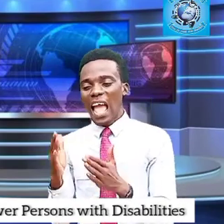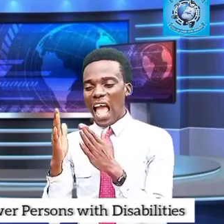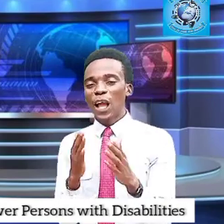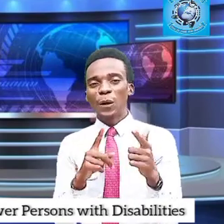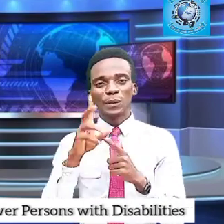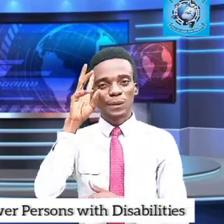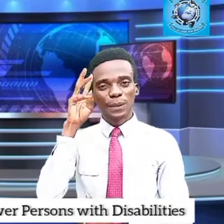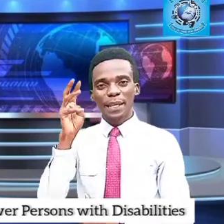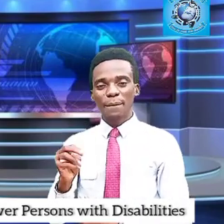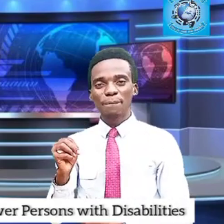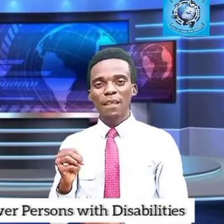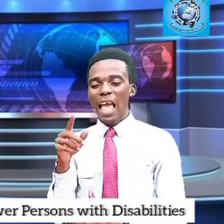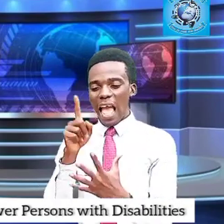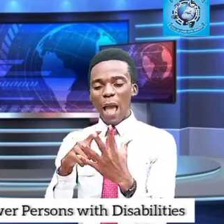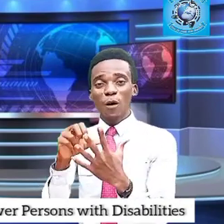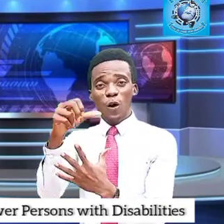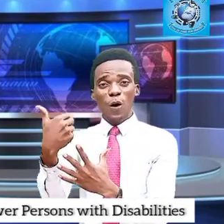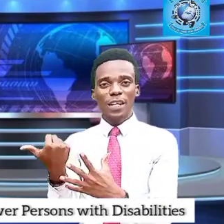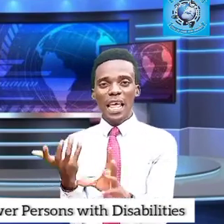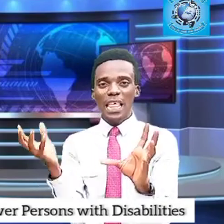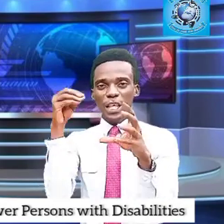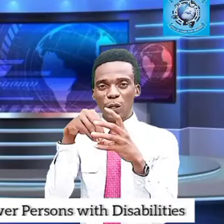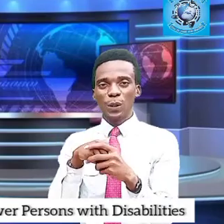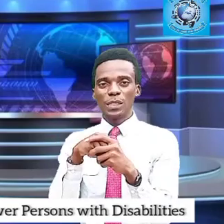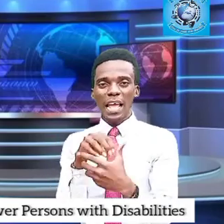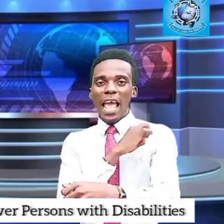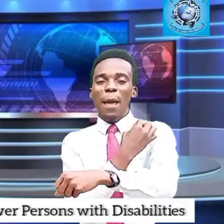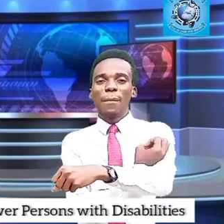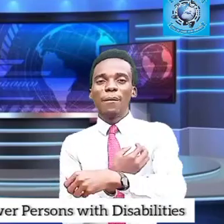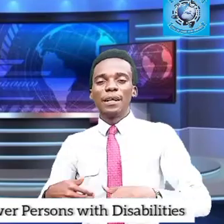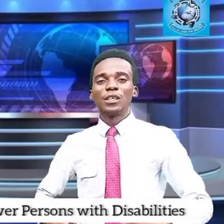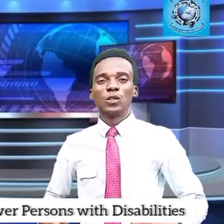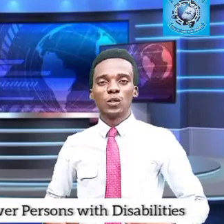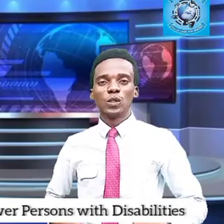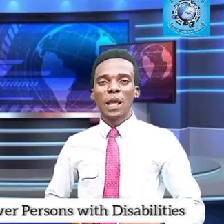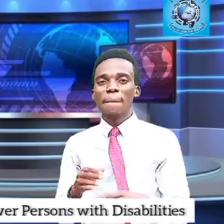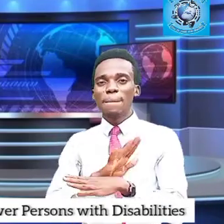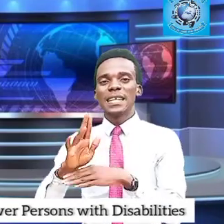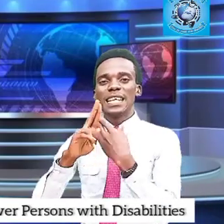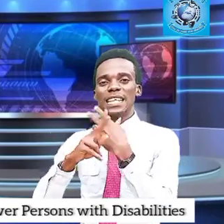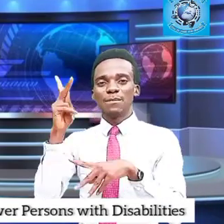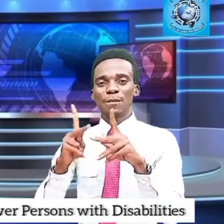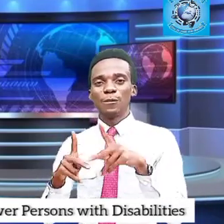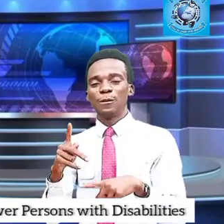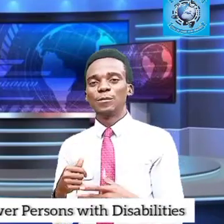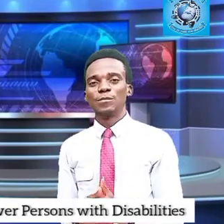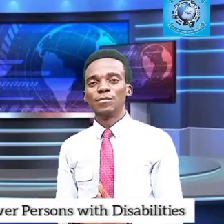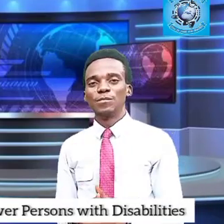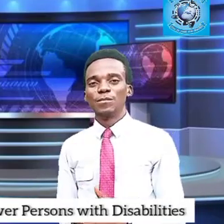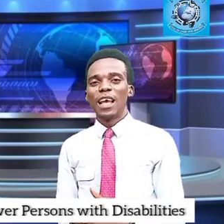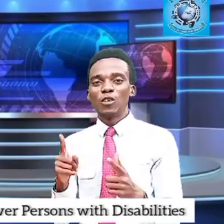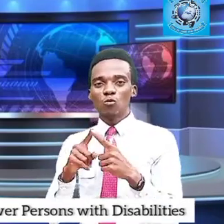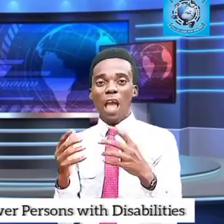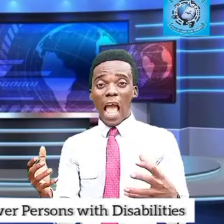According to him, amongst other includes empowering youth entrepreneurs